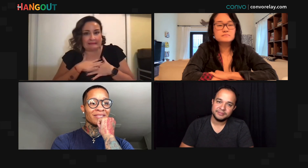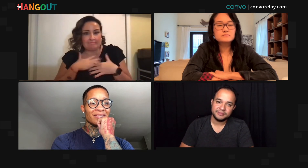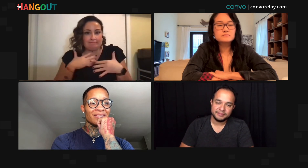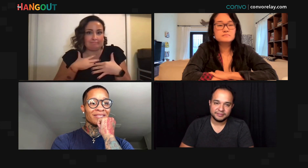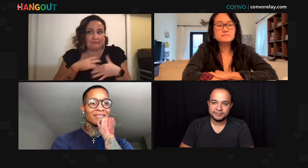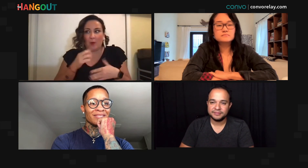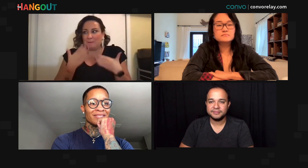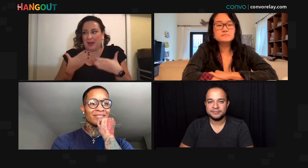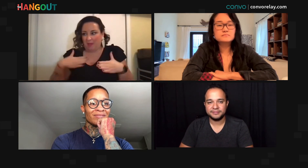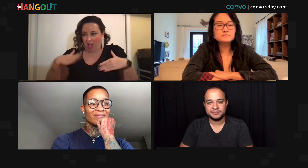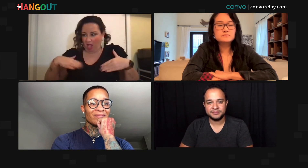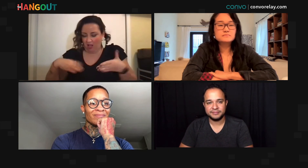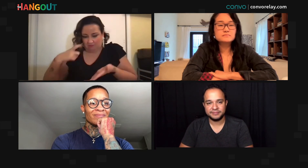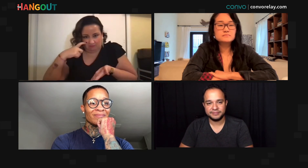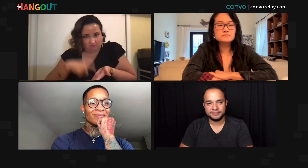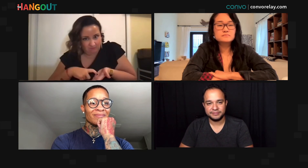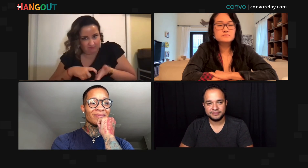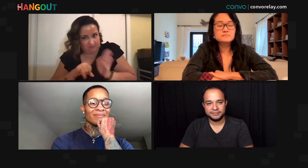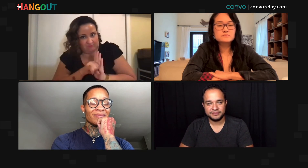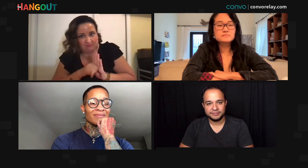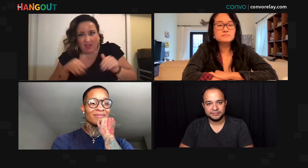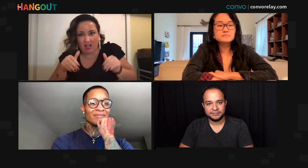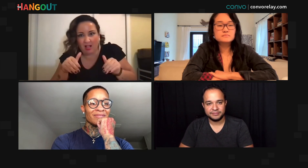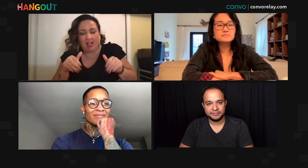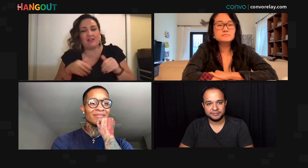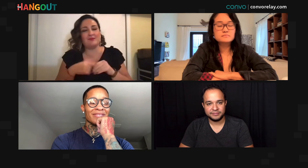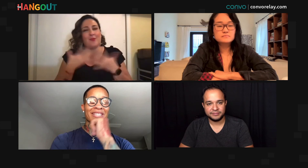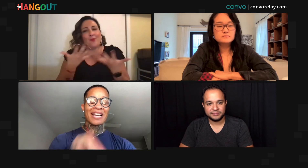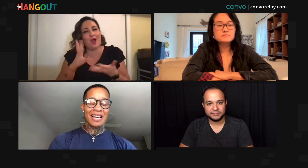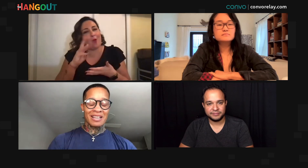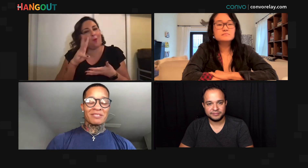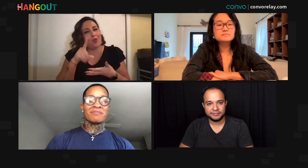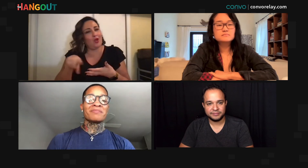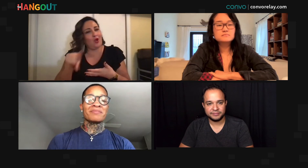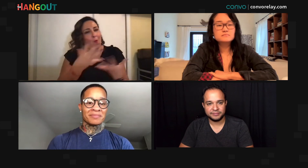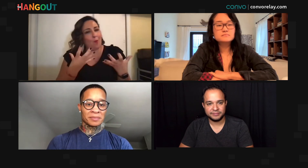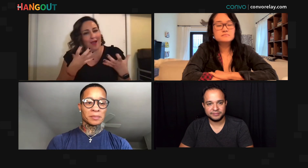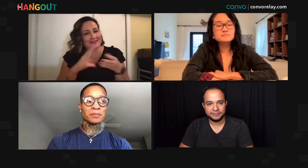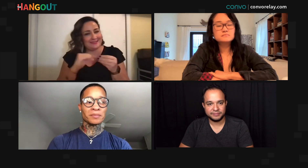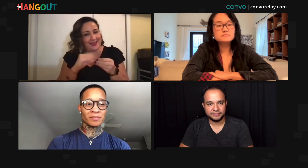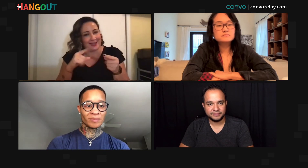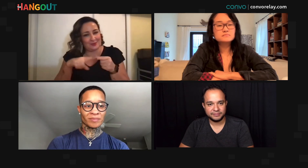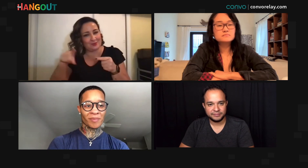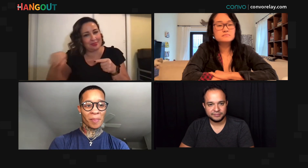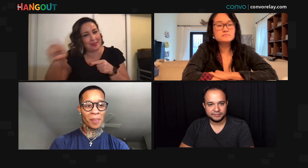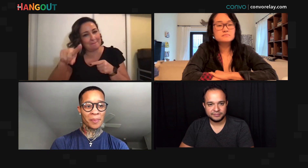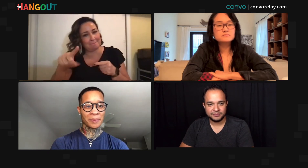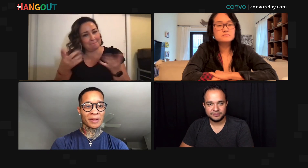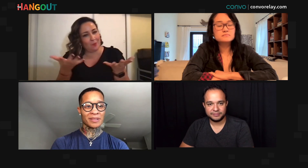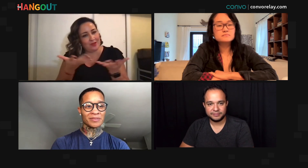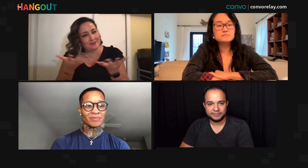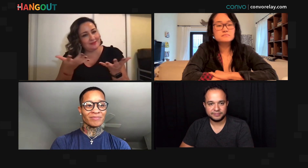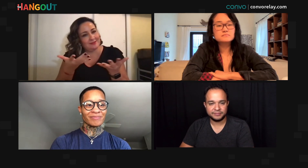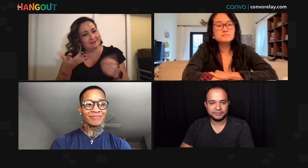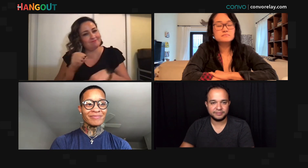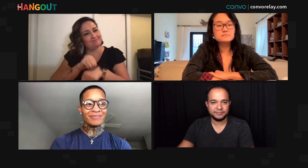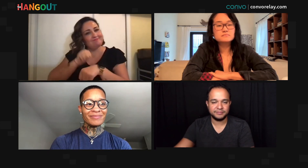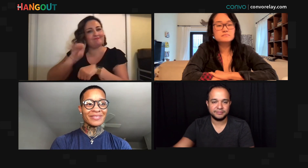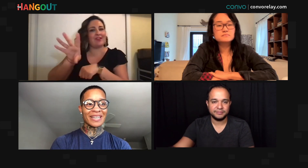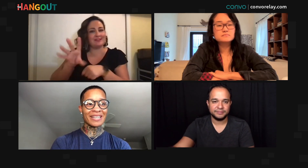position, or they're watching and they're in a position of maybe not, or scared of coming out, or they're uncertain. Is there anything that